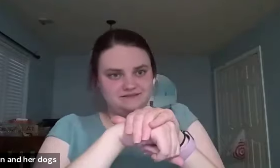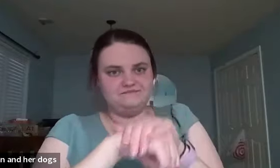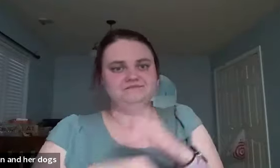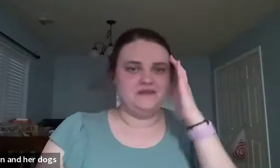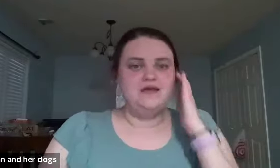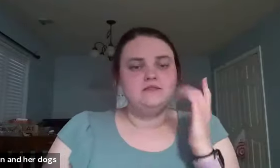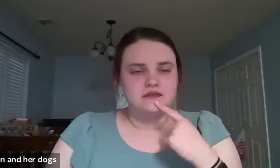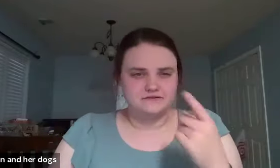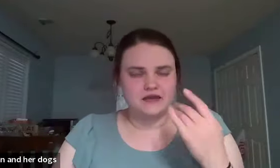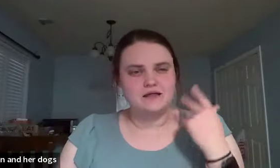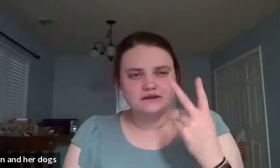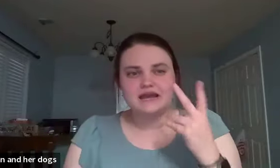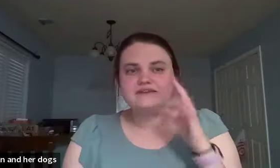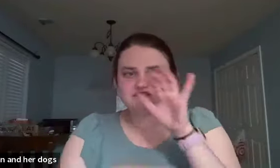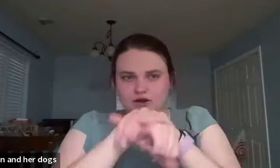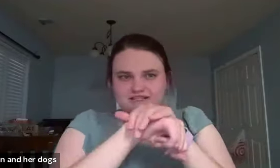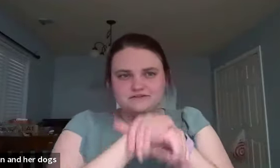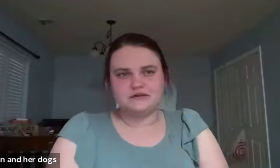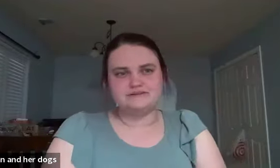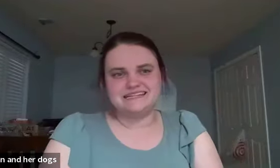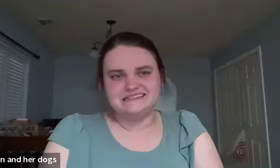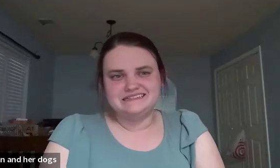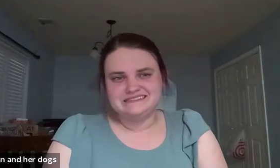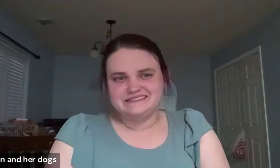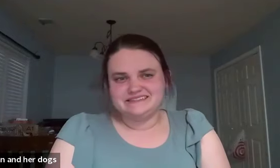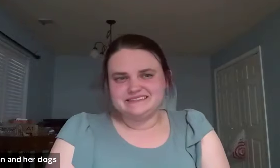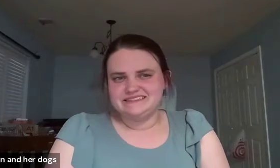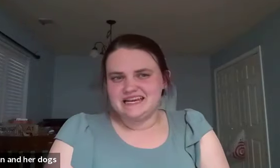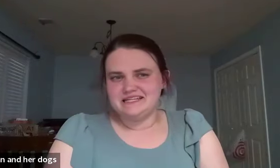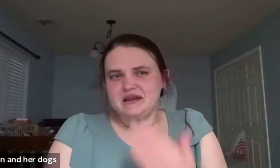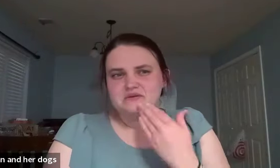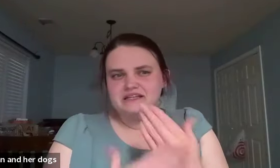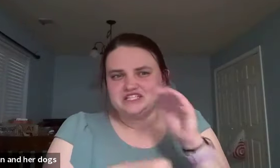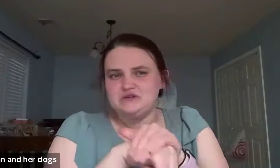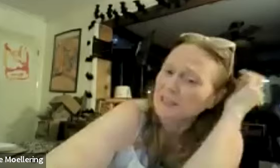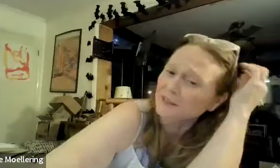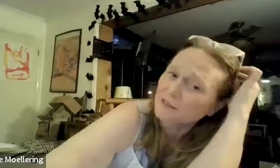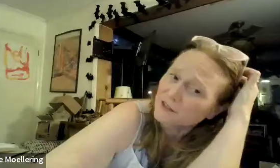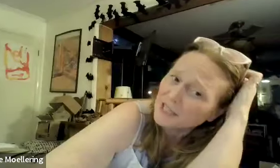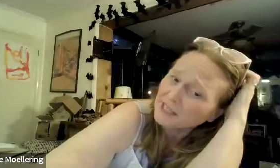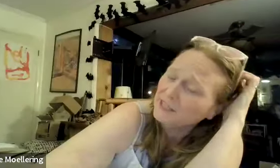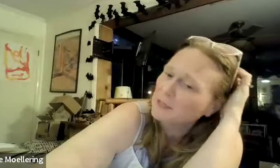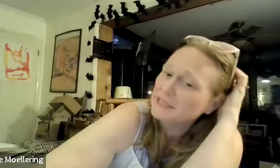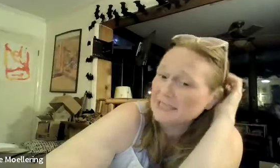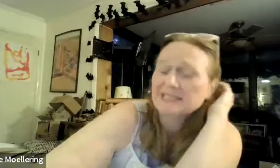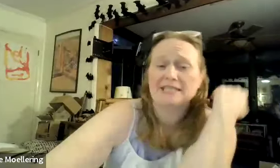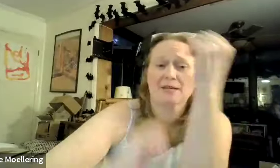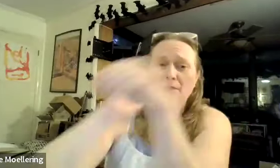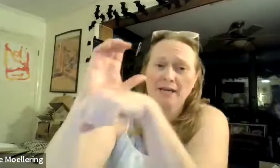night. Thank you for that. I even saw myself doing, I was like, did I But really Jillian, you're saying if we did see